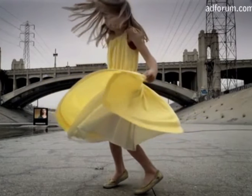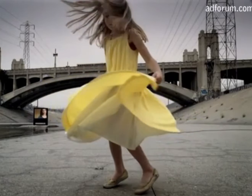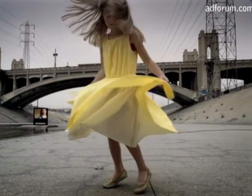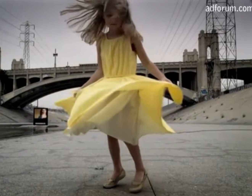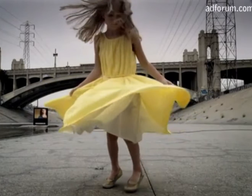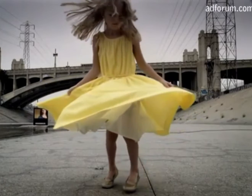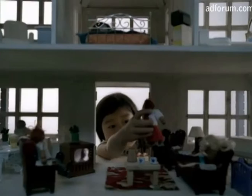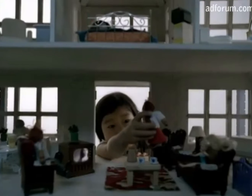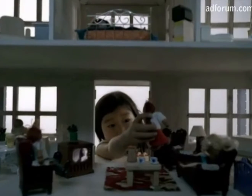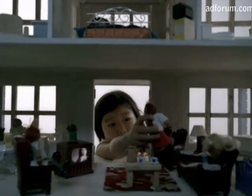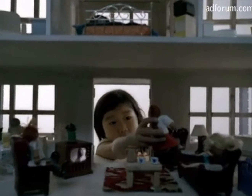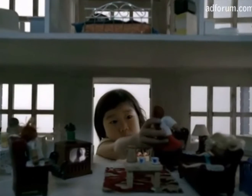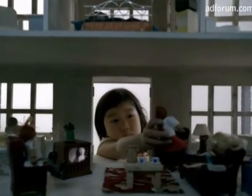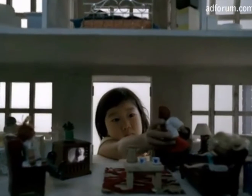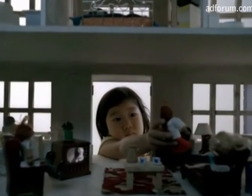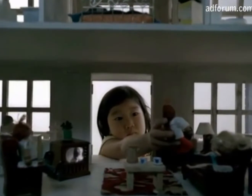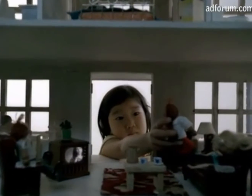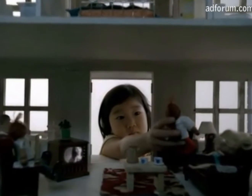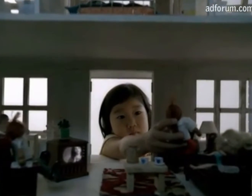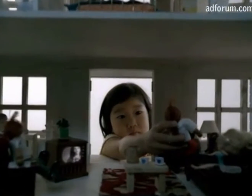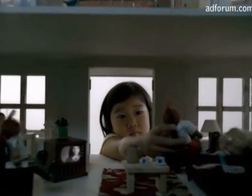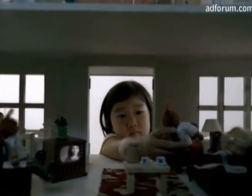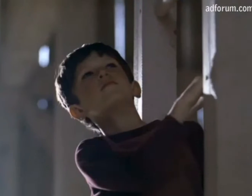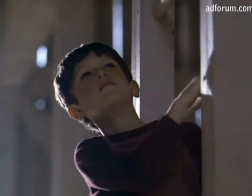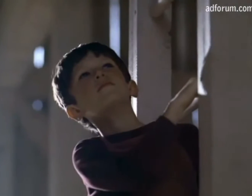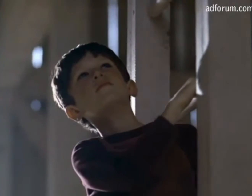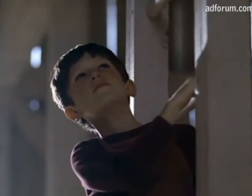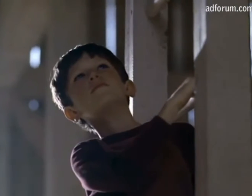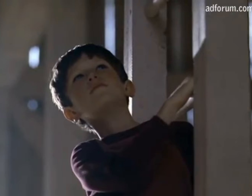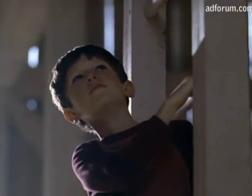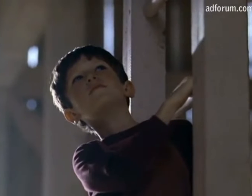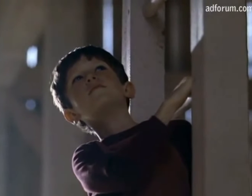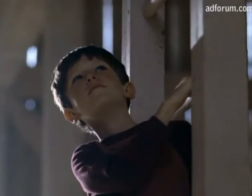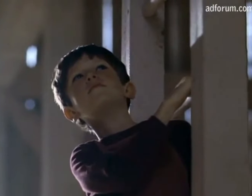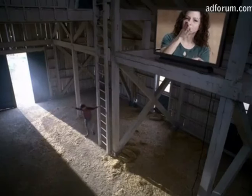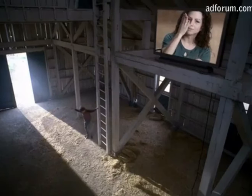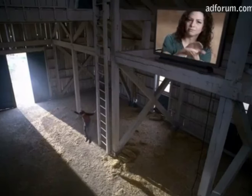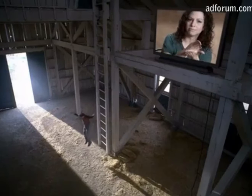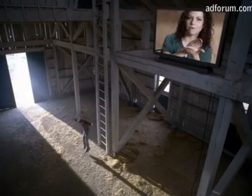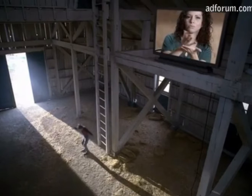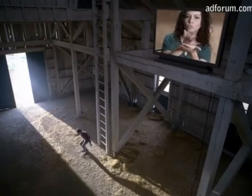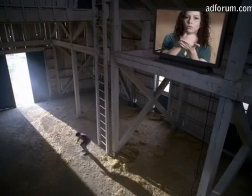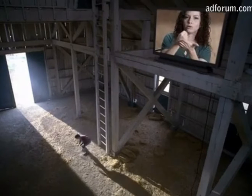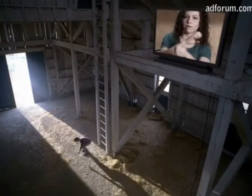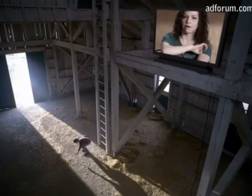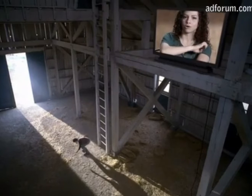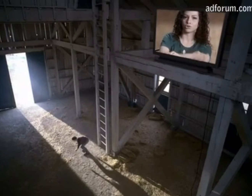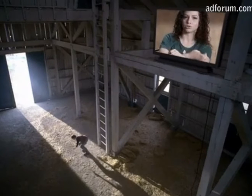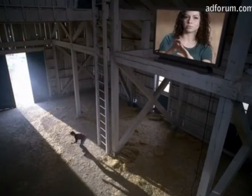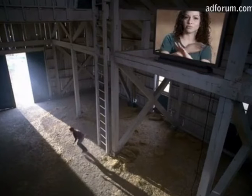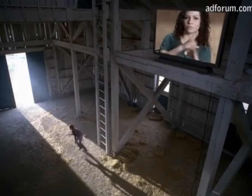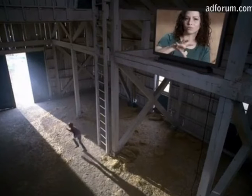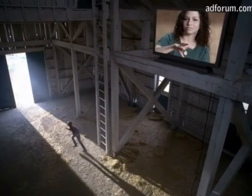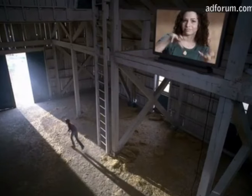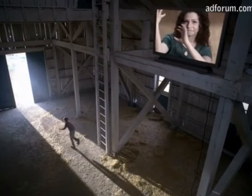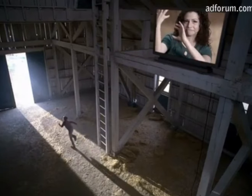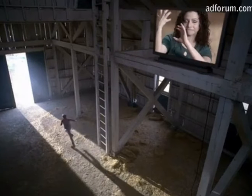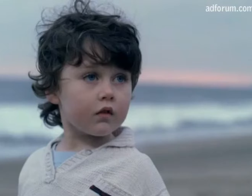We need to continue the fight against global warming. We need to stop wasting energy before things spin out of